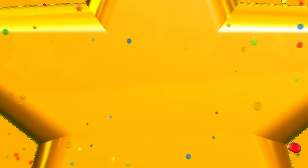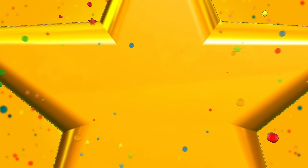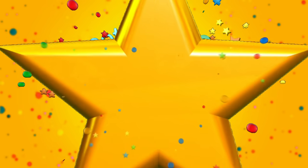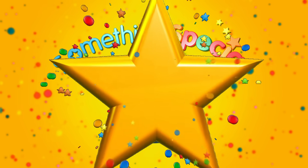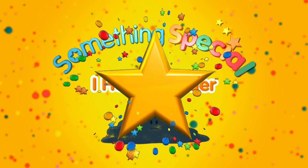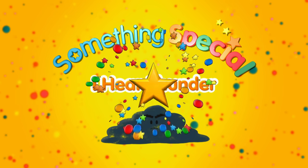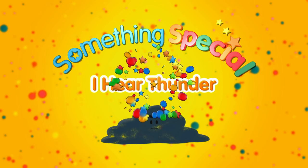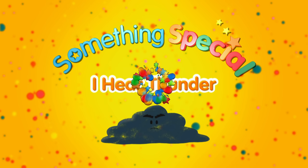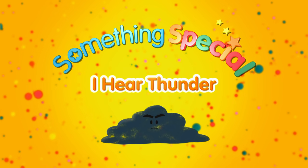I hear thunder!